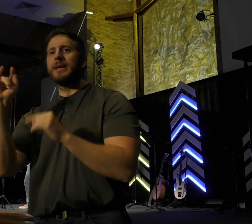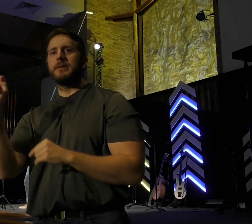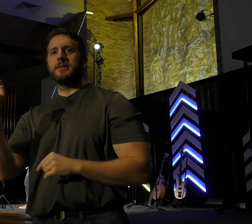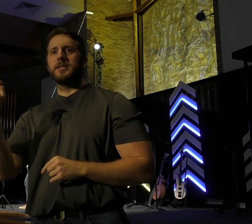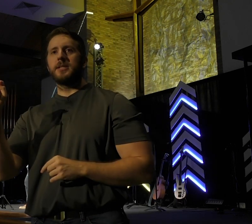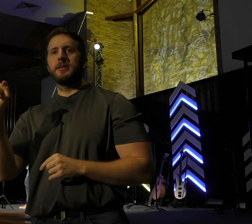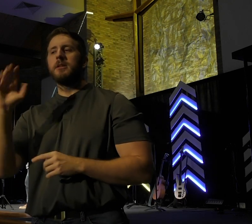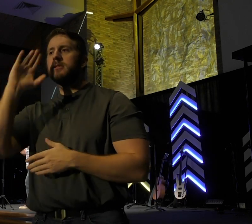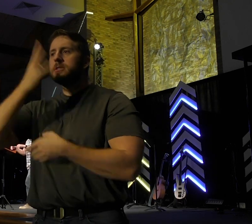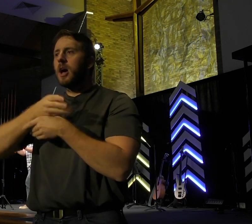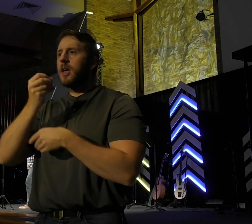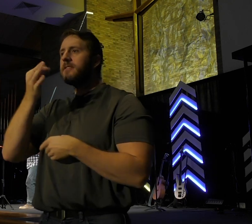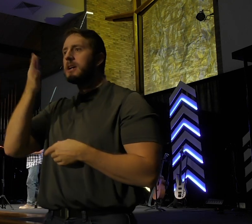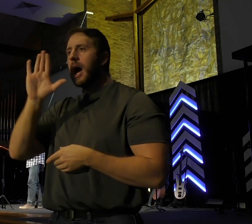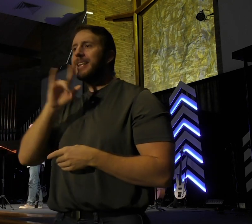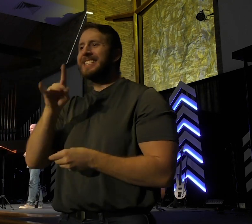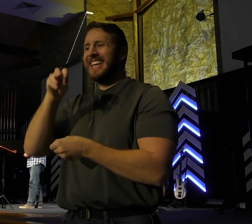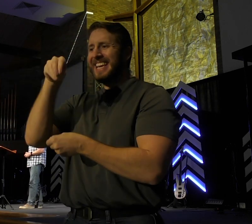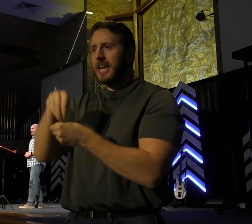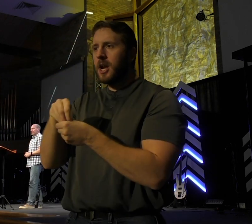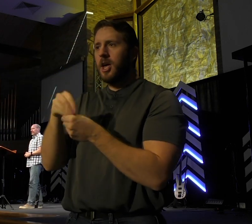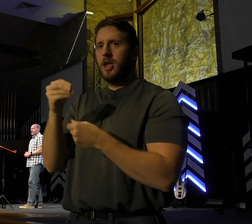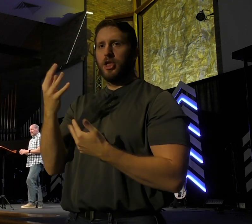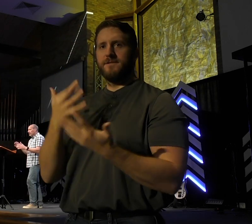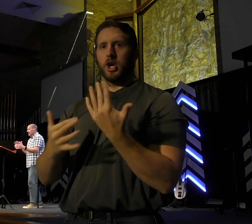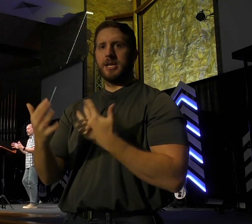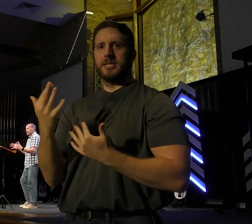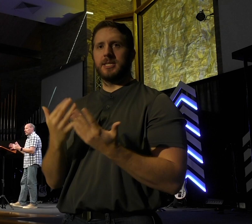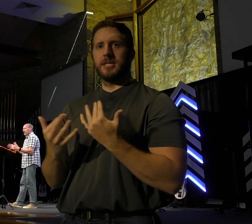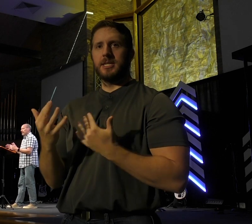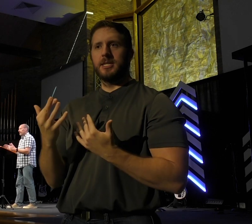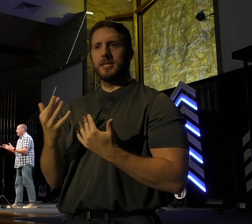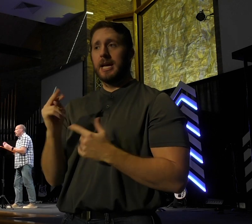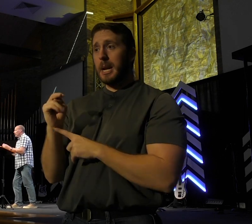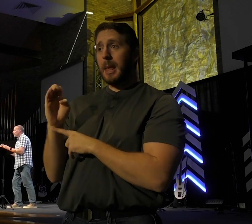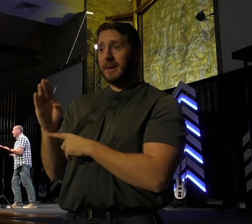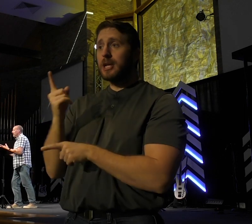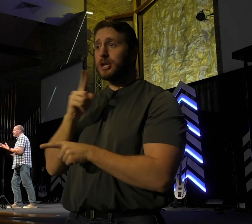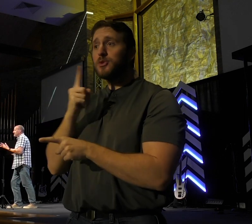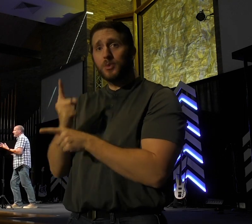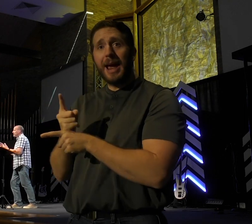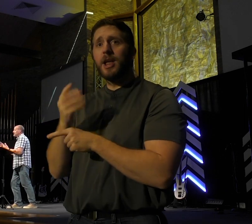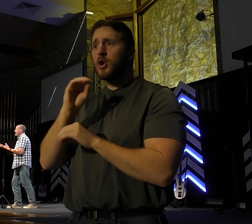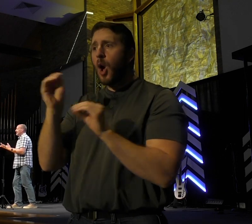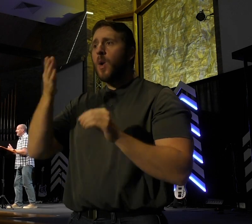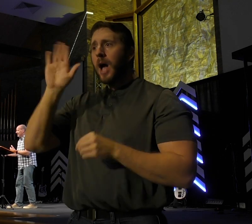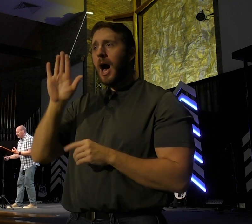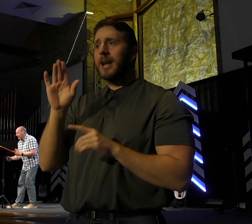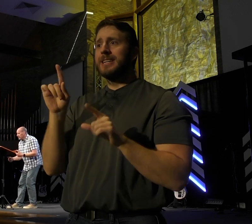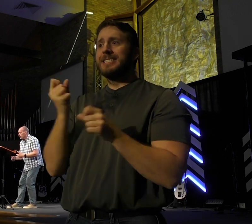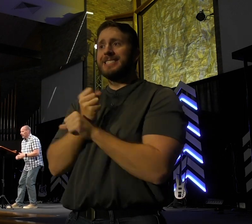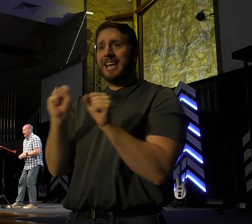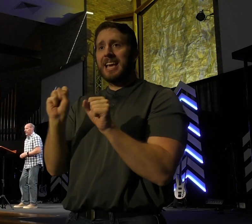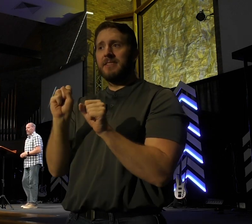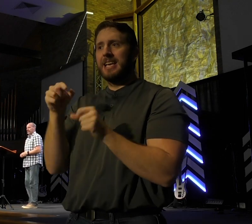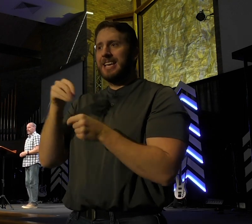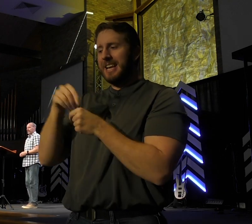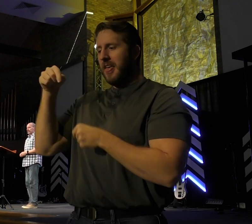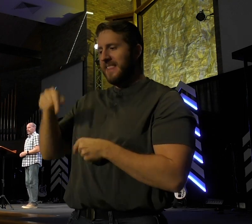God is in the furnace. See, Nebuchadnezzar was right. No God saves in this